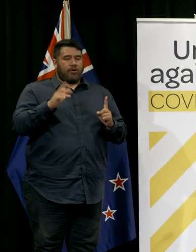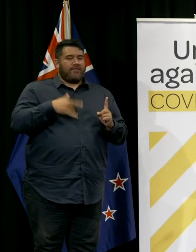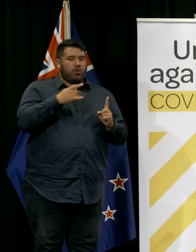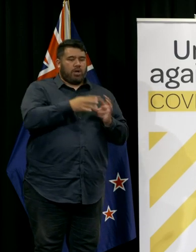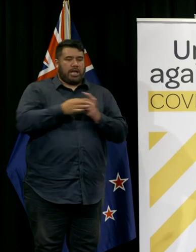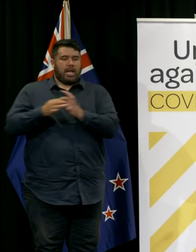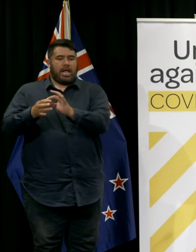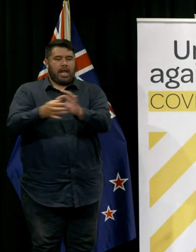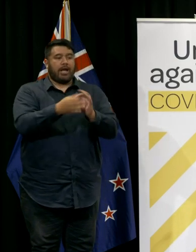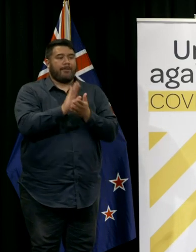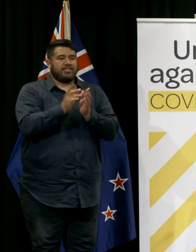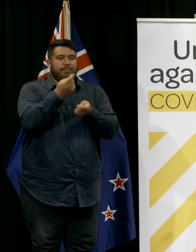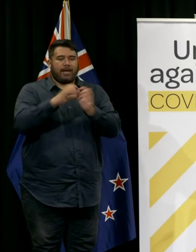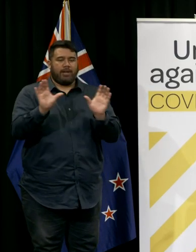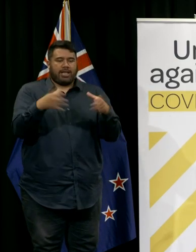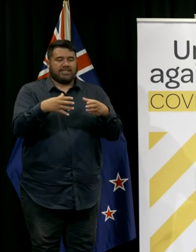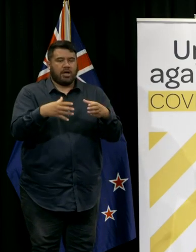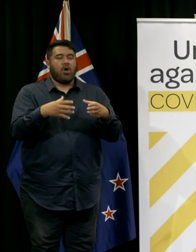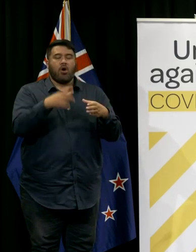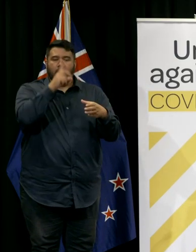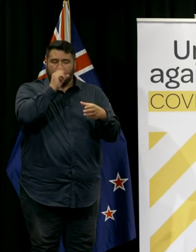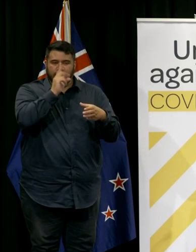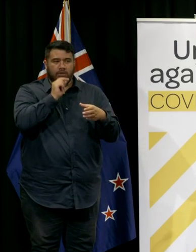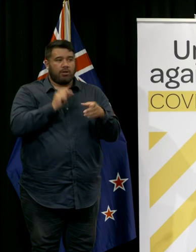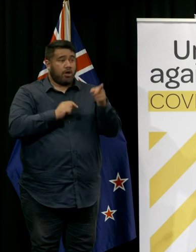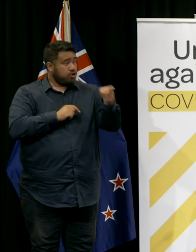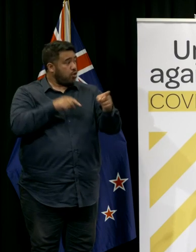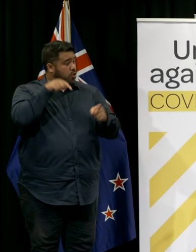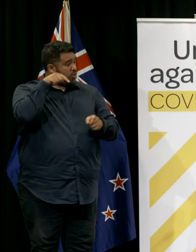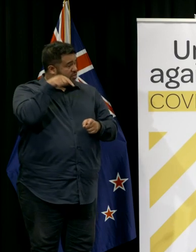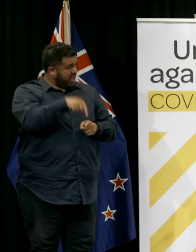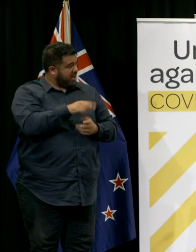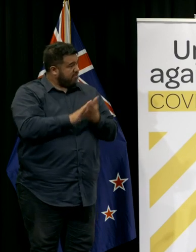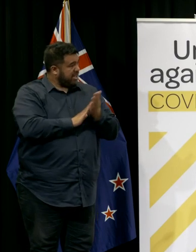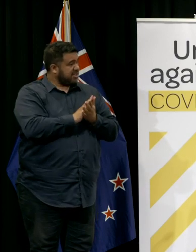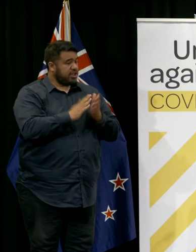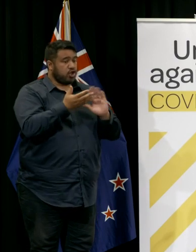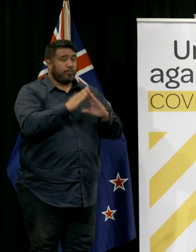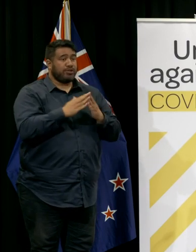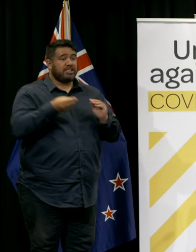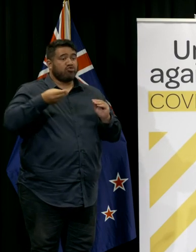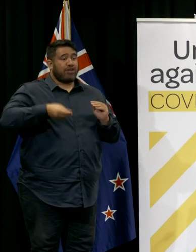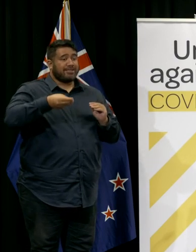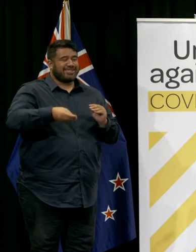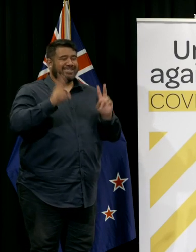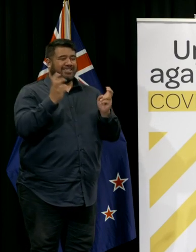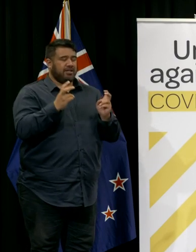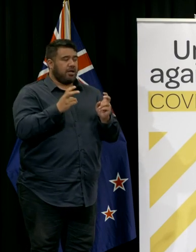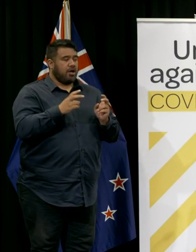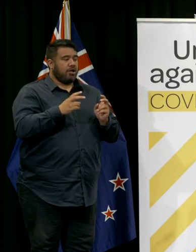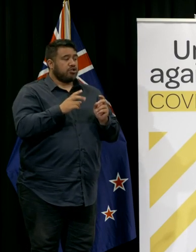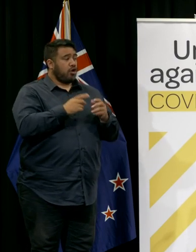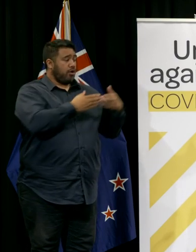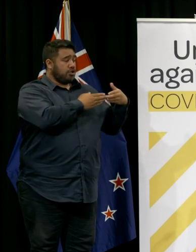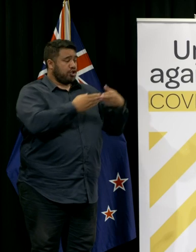undertaken to identify anyone who might be at risk. Is that a clear case of community transmission then? Was that the person in the Hawke's Bay linked to the Ruby